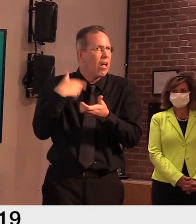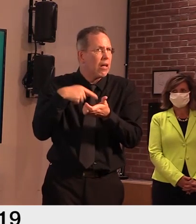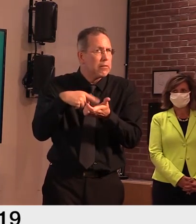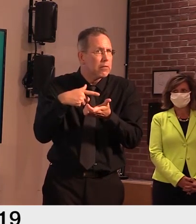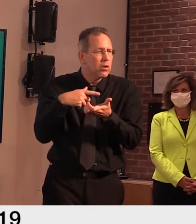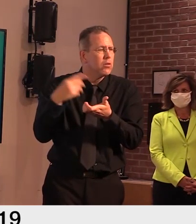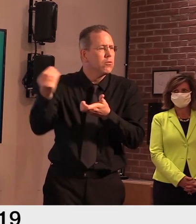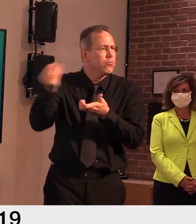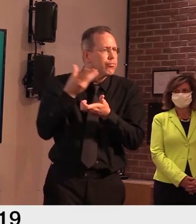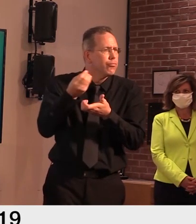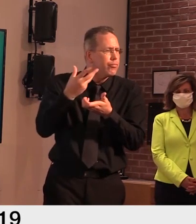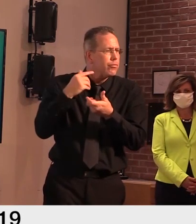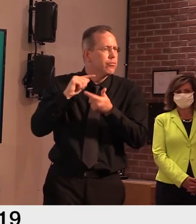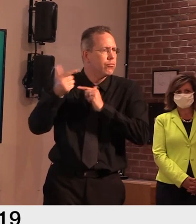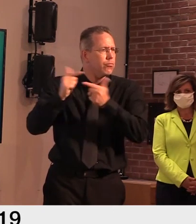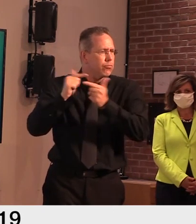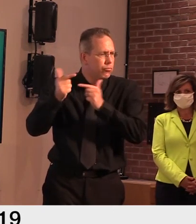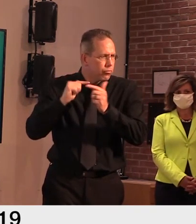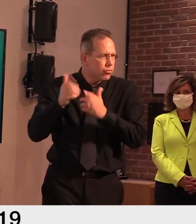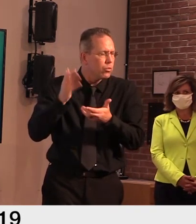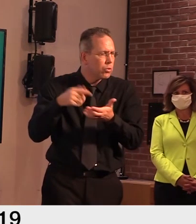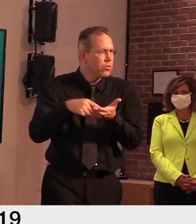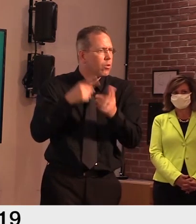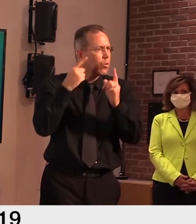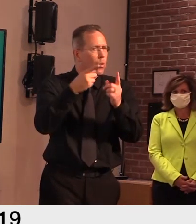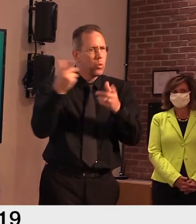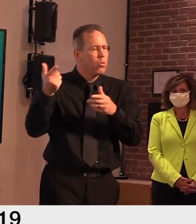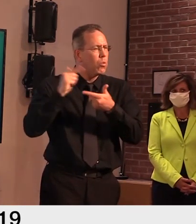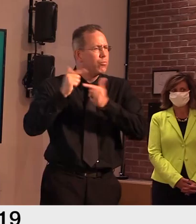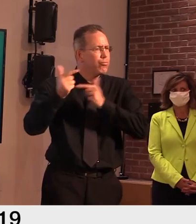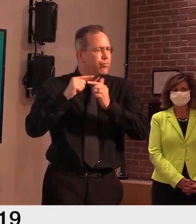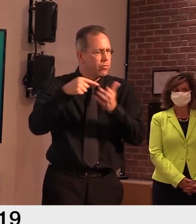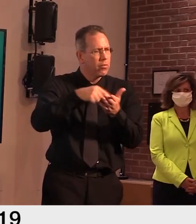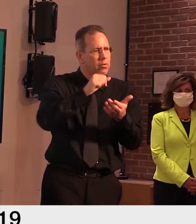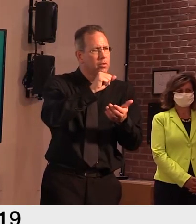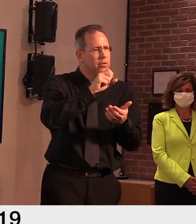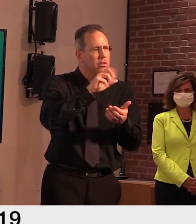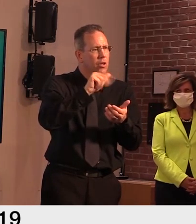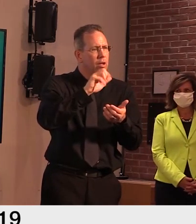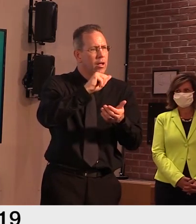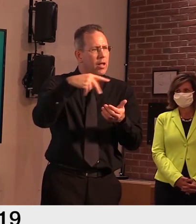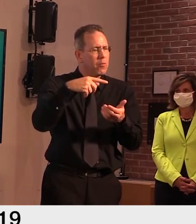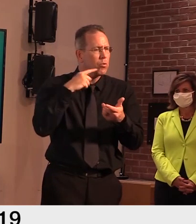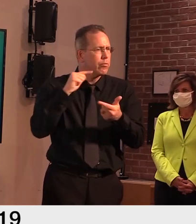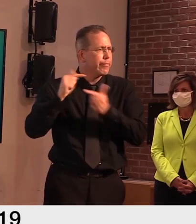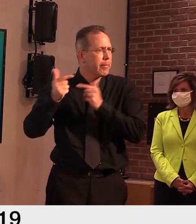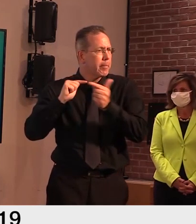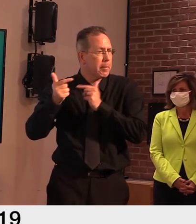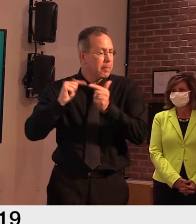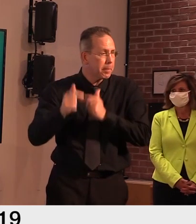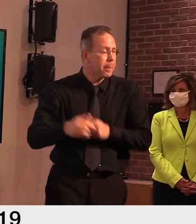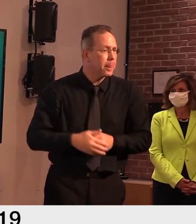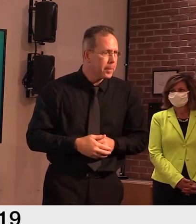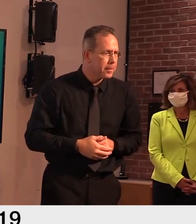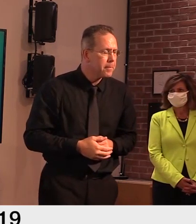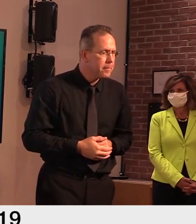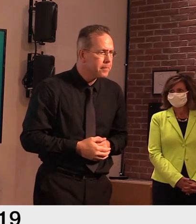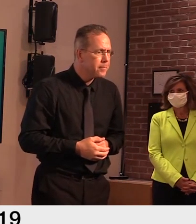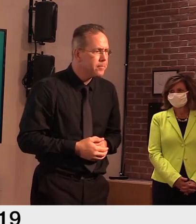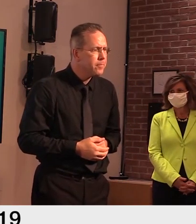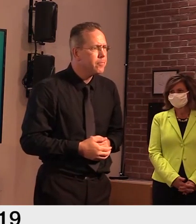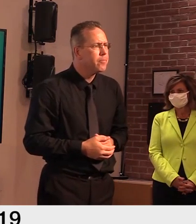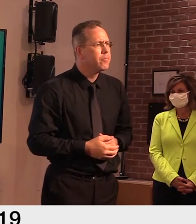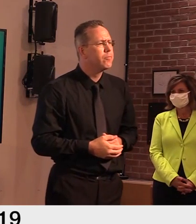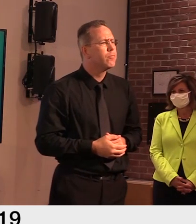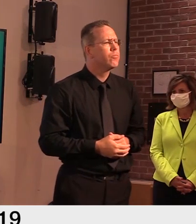well. So they will be in constant communication. So if they need clarification as to when they are